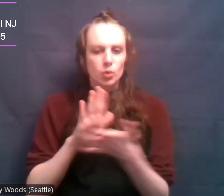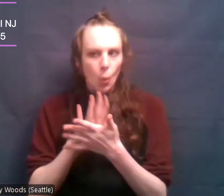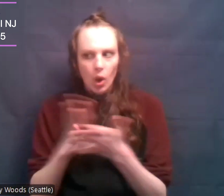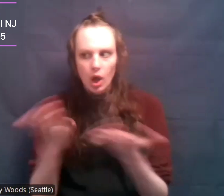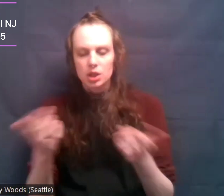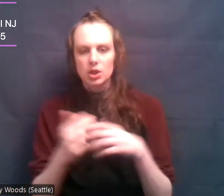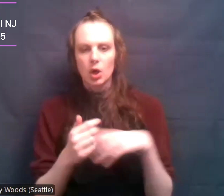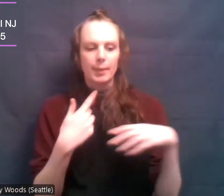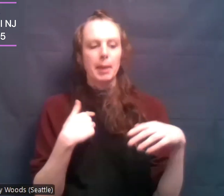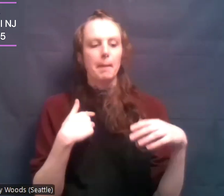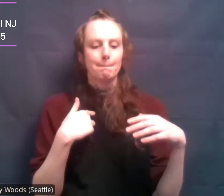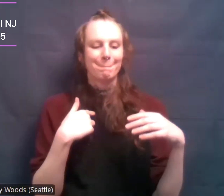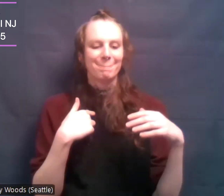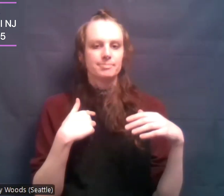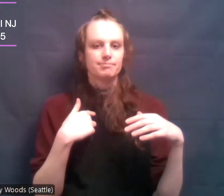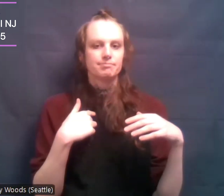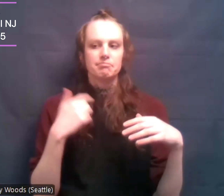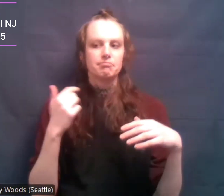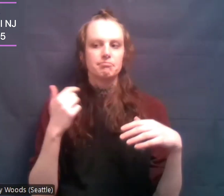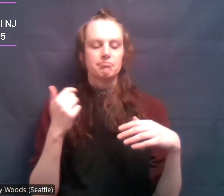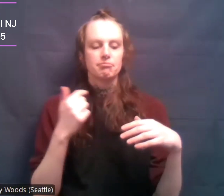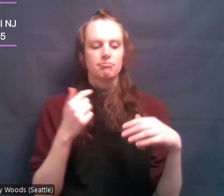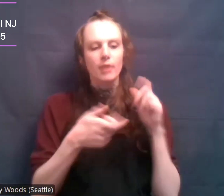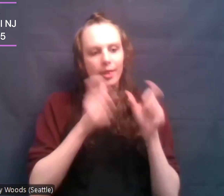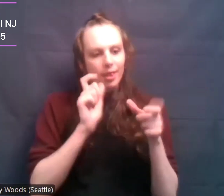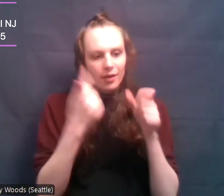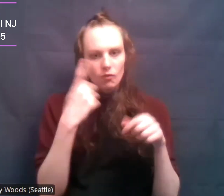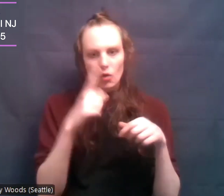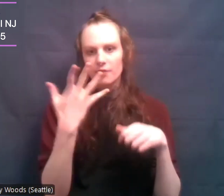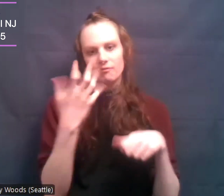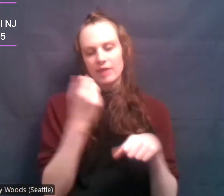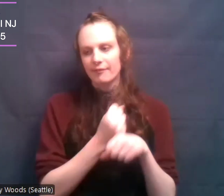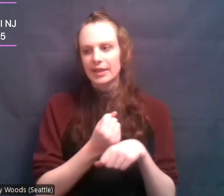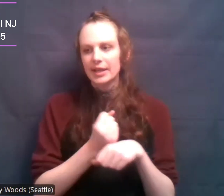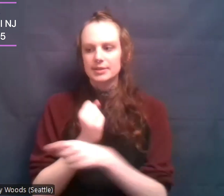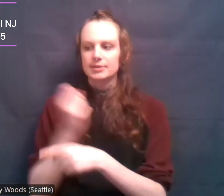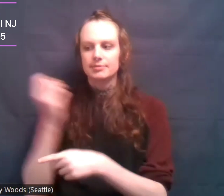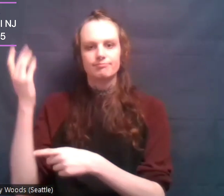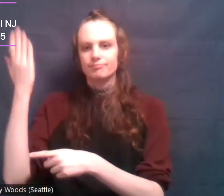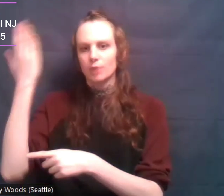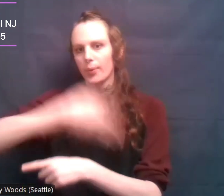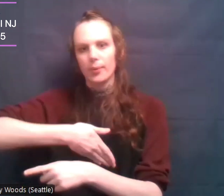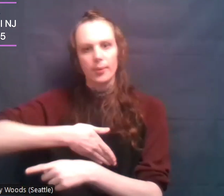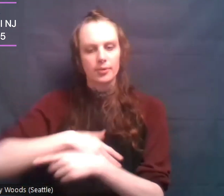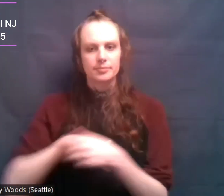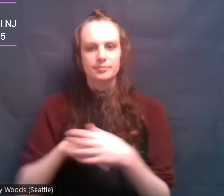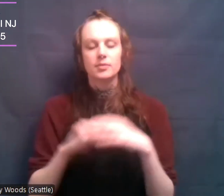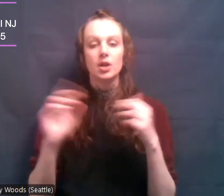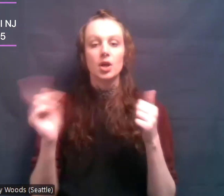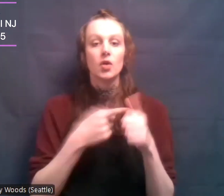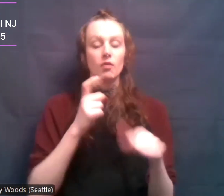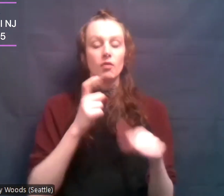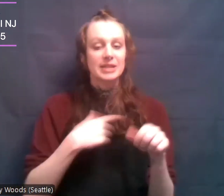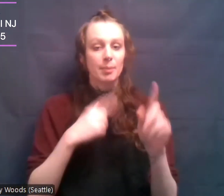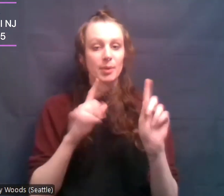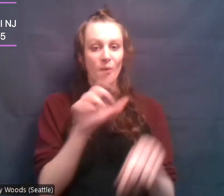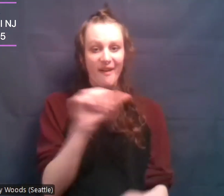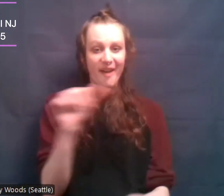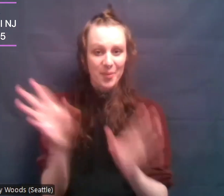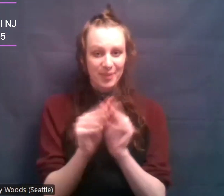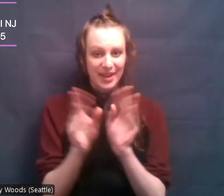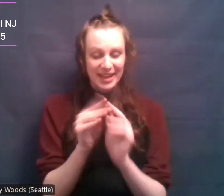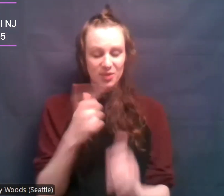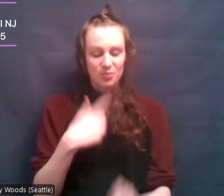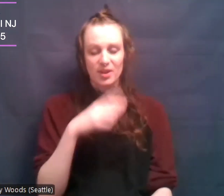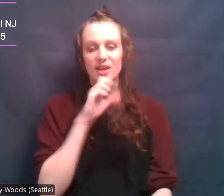I um I got sent to my first AA meeting when I was 15 years old, and that was that planted